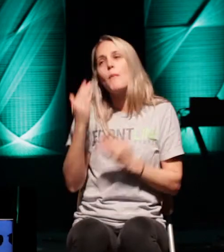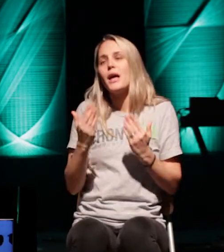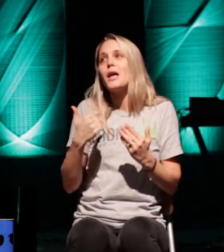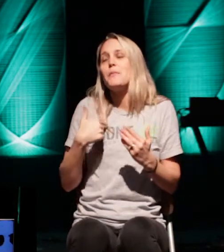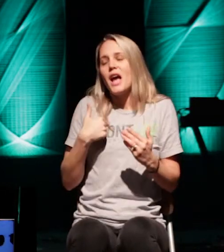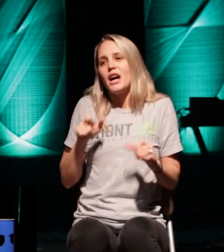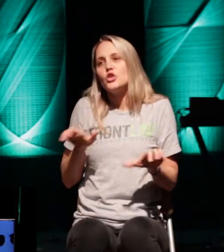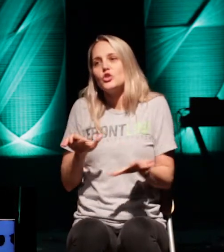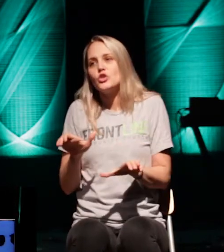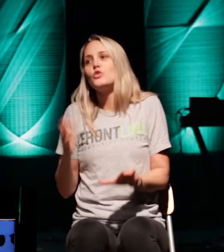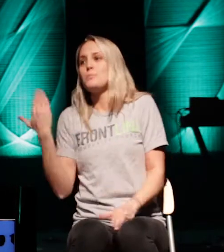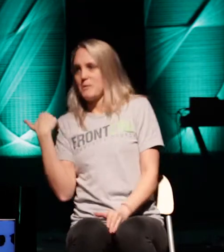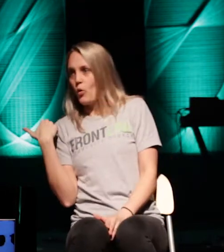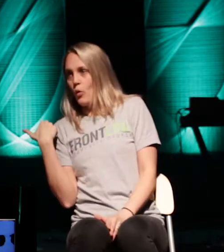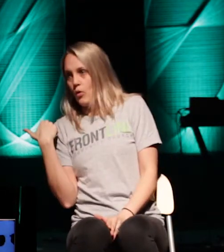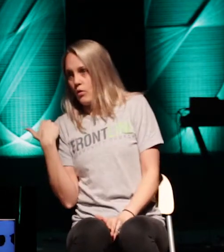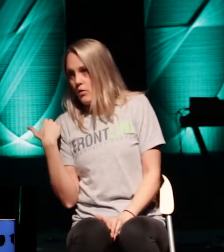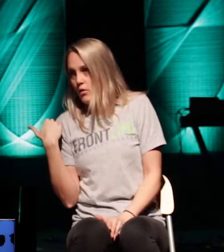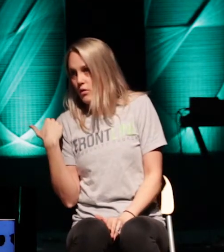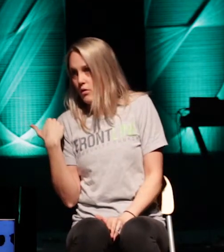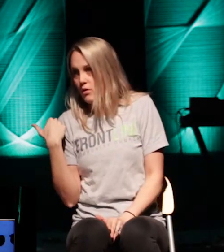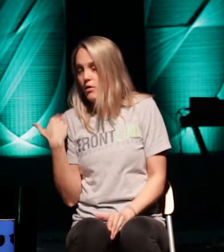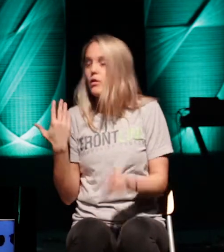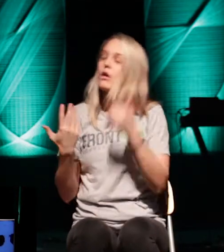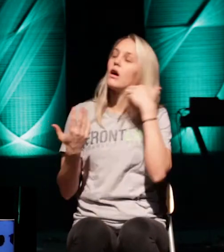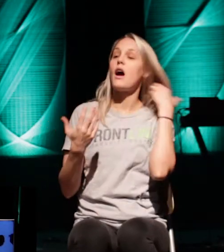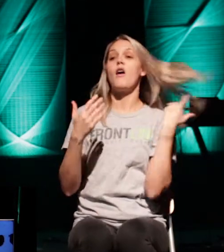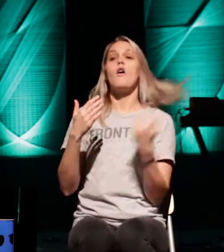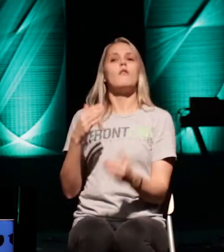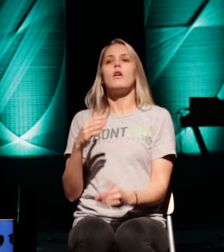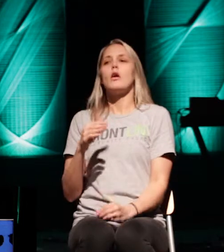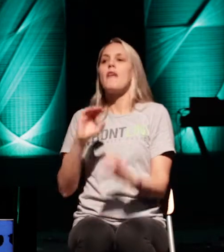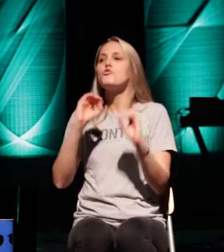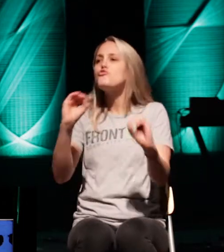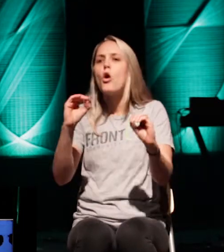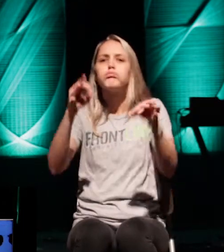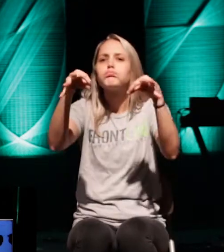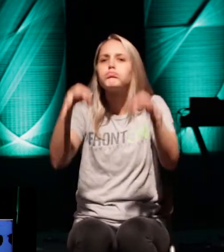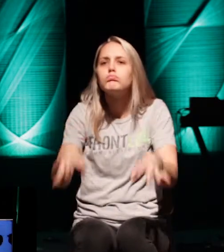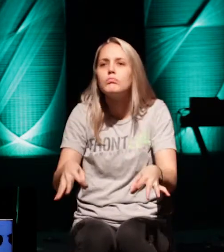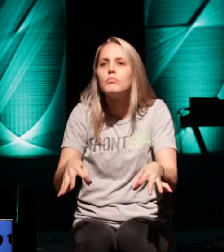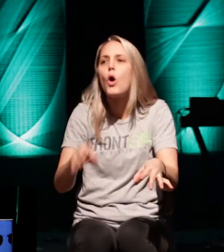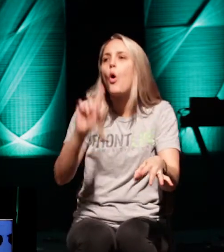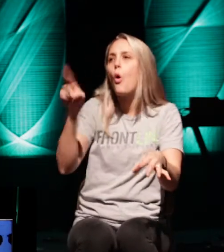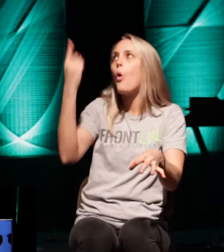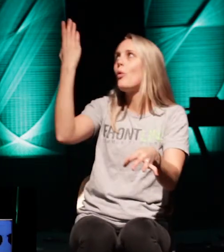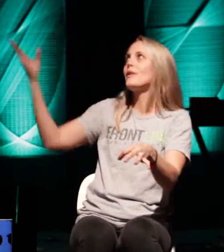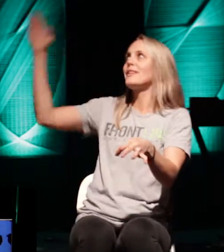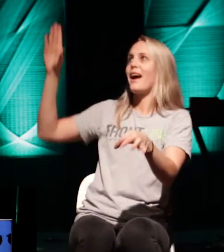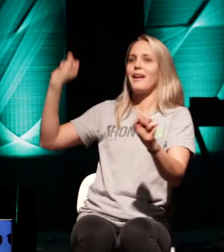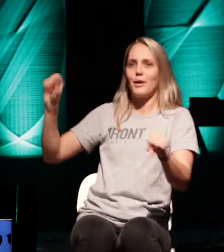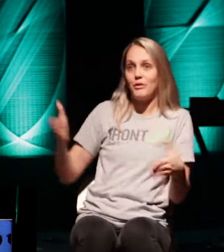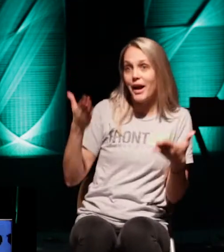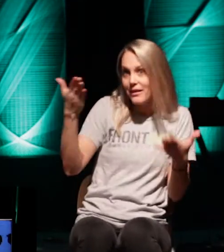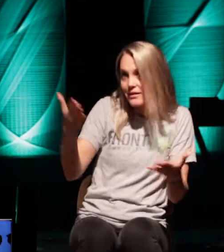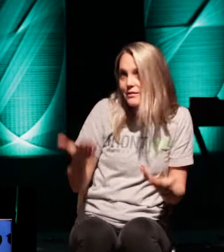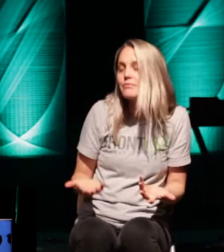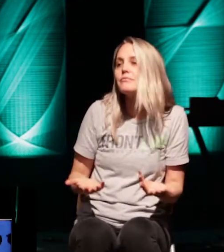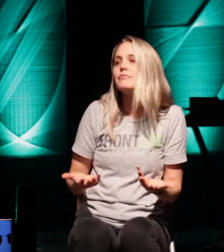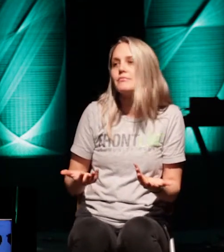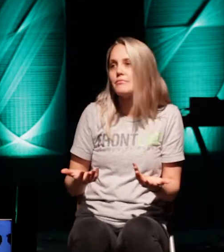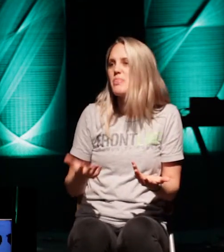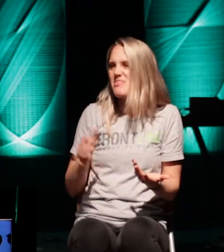do all along? For no other explanation than God. And so that's what